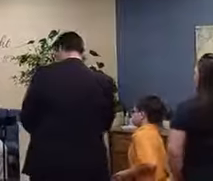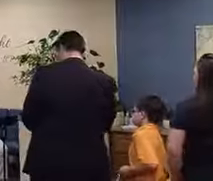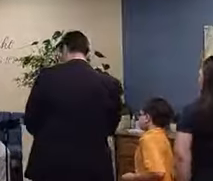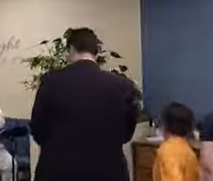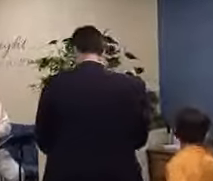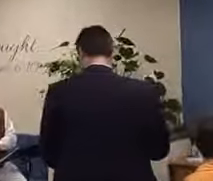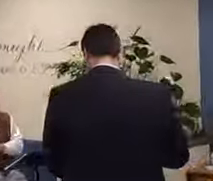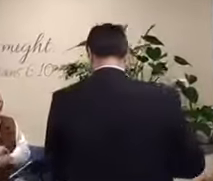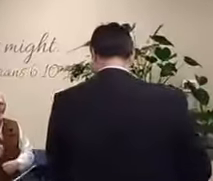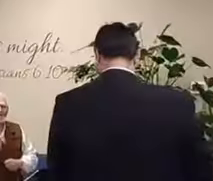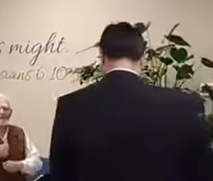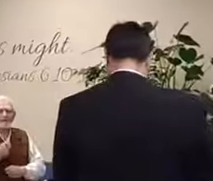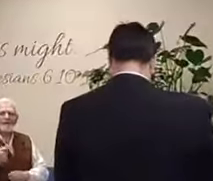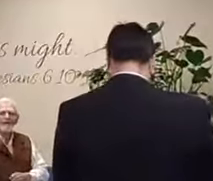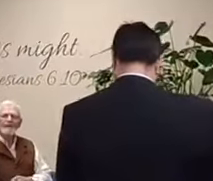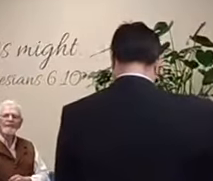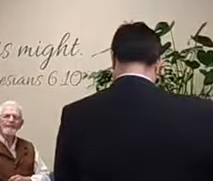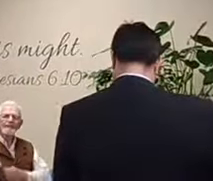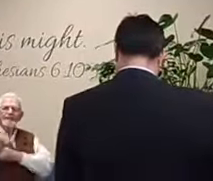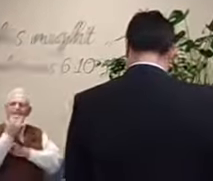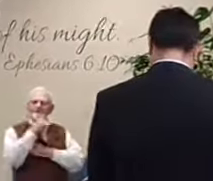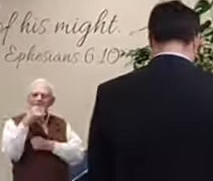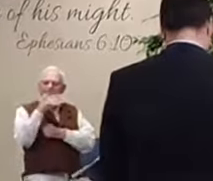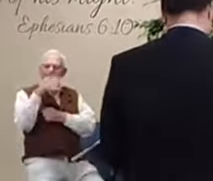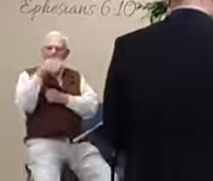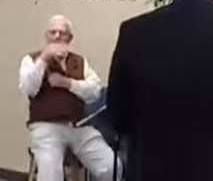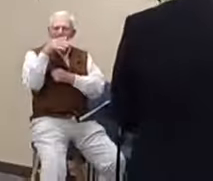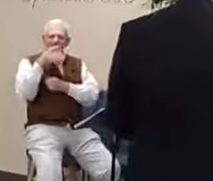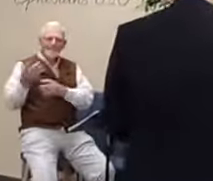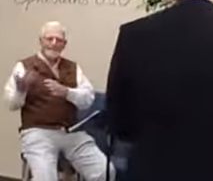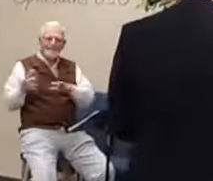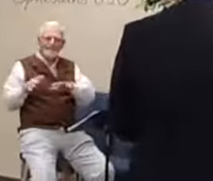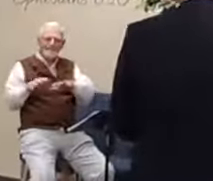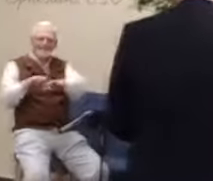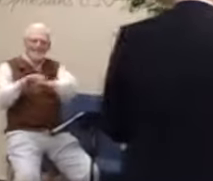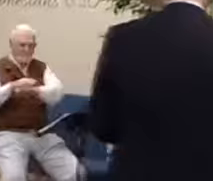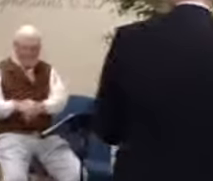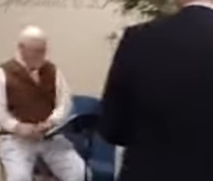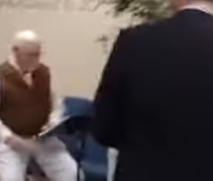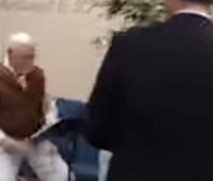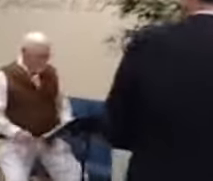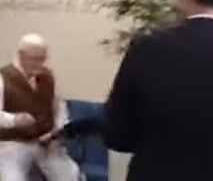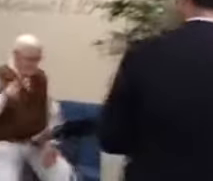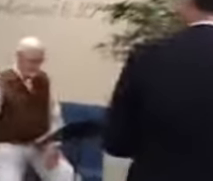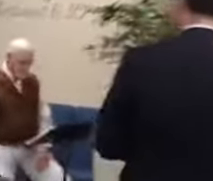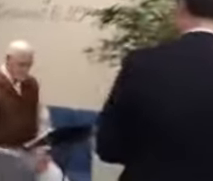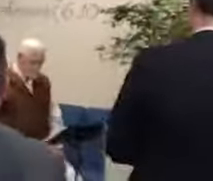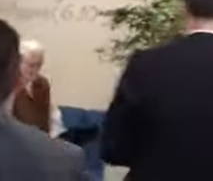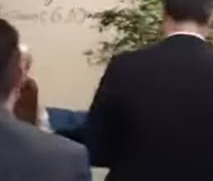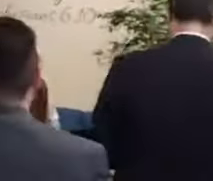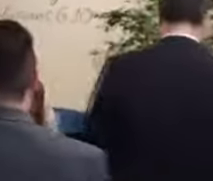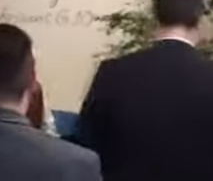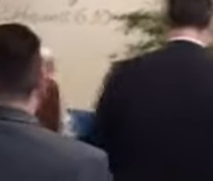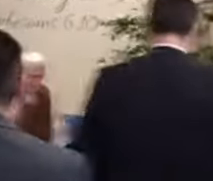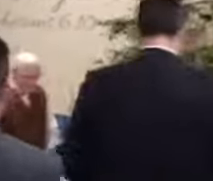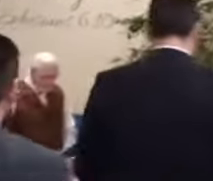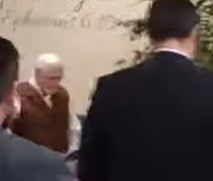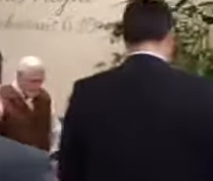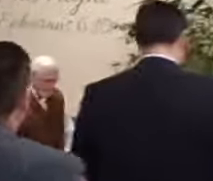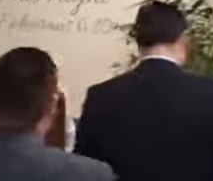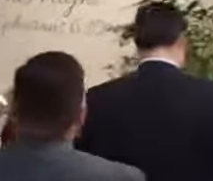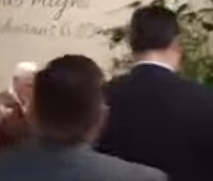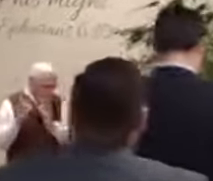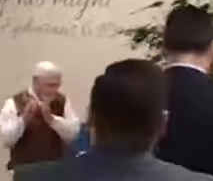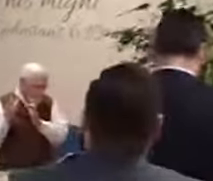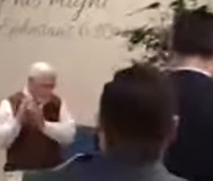as loud this morning as you're used to cover up all your murmurings. All right, let's stand and sing number 125. We'll